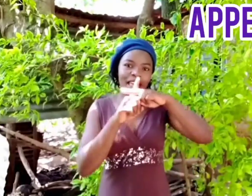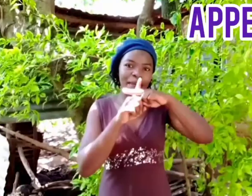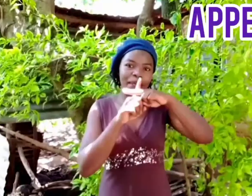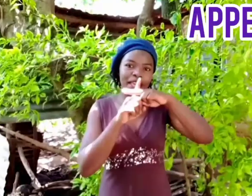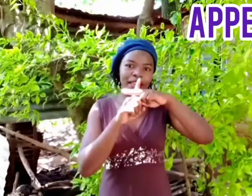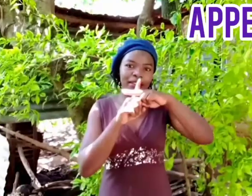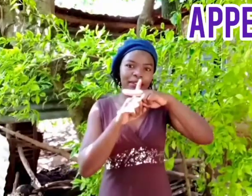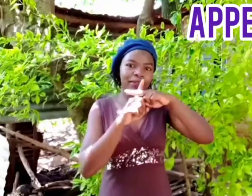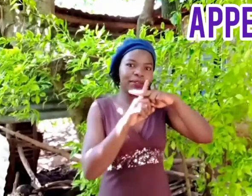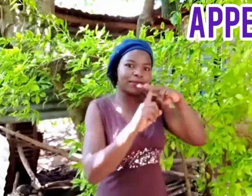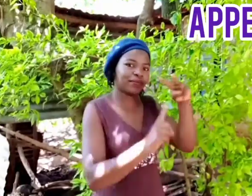appear,